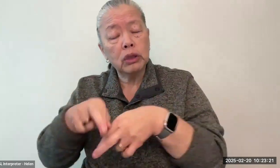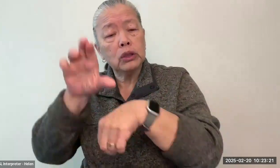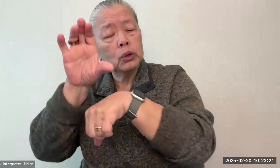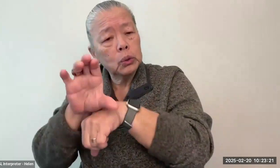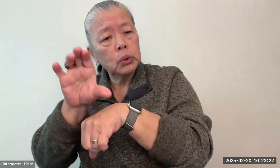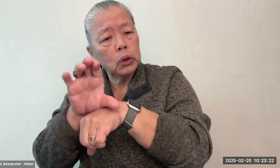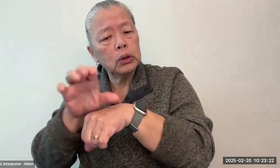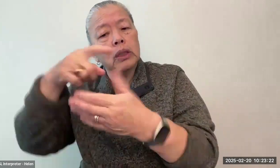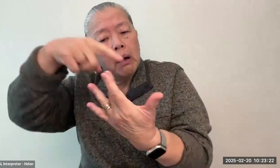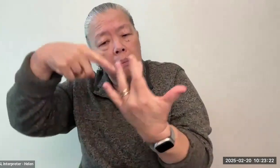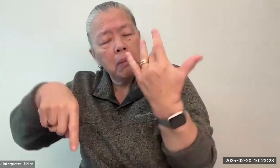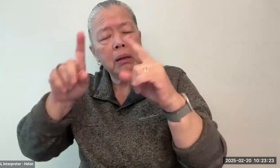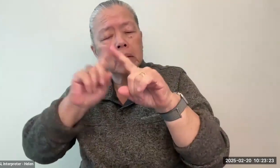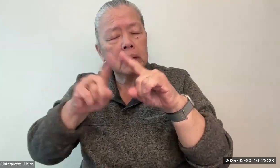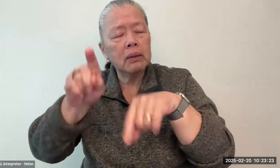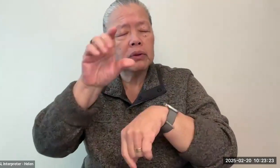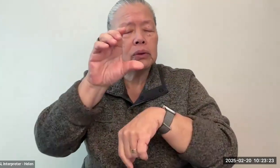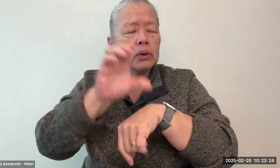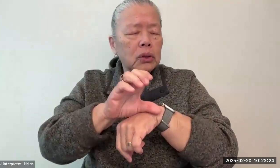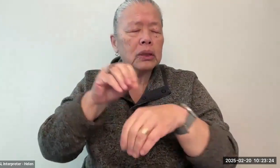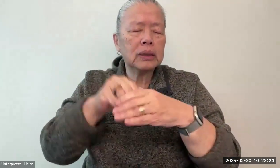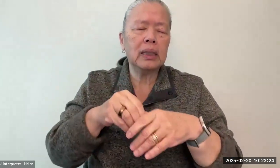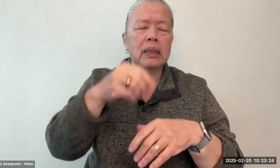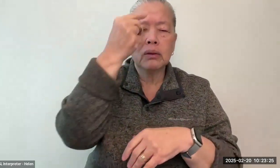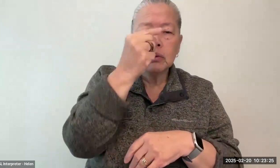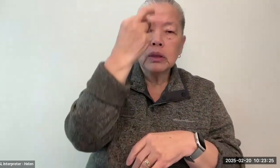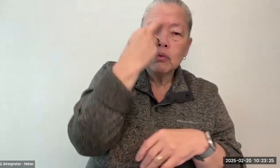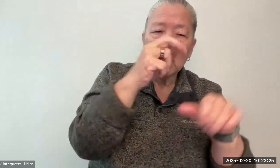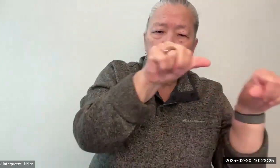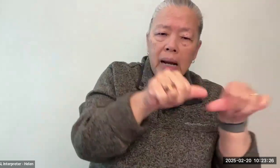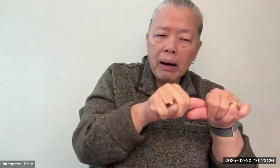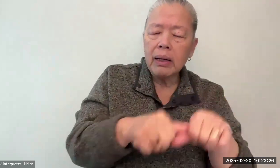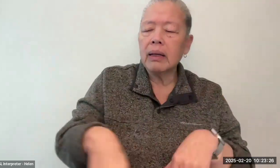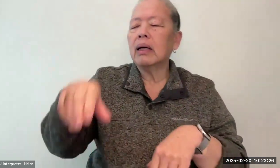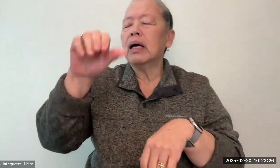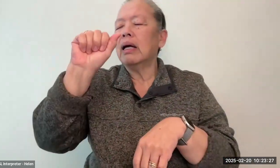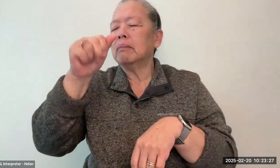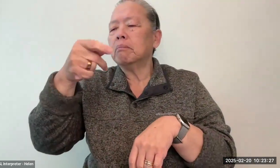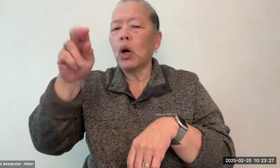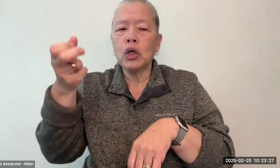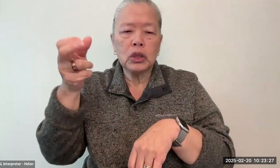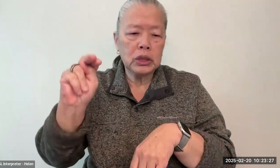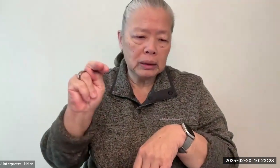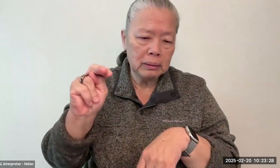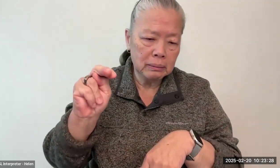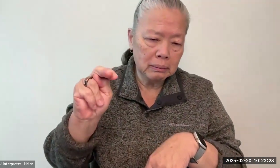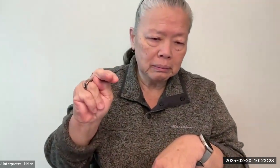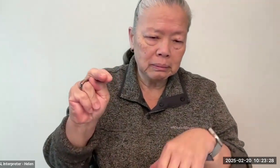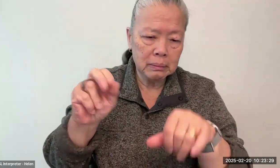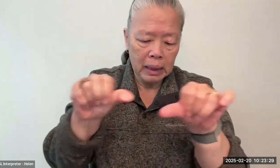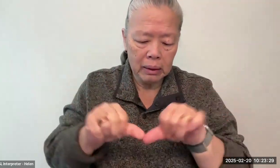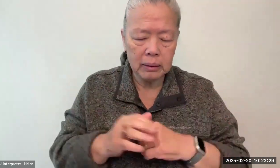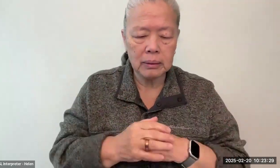churches throughout the Greco-Roman, Persian, and African lands. Next, let's explore how regionalization